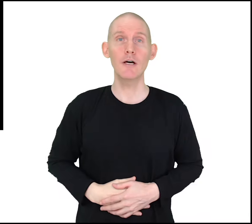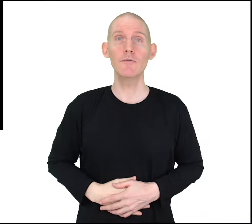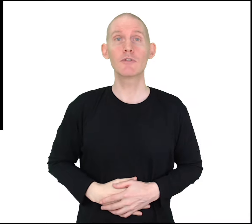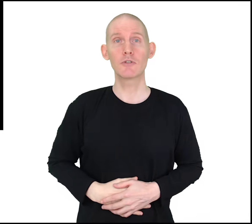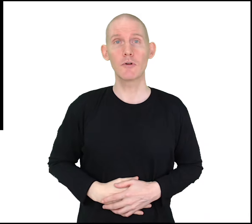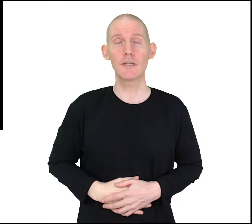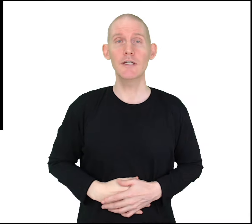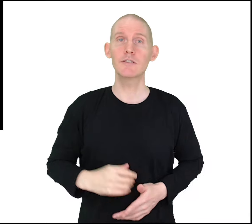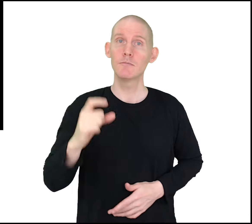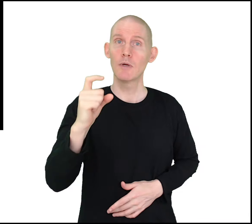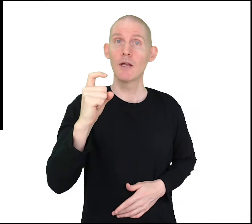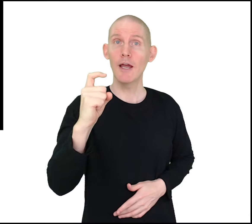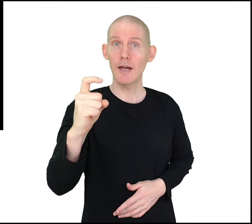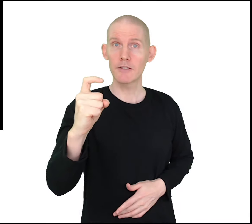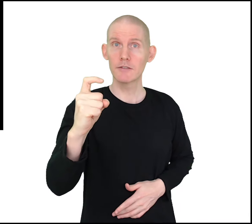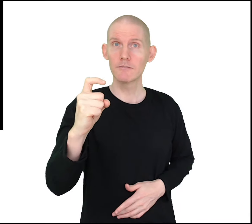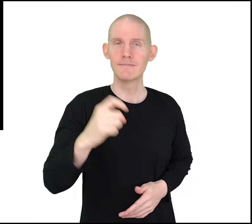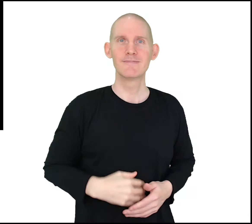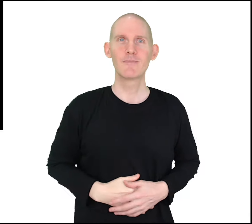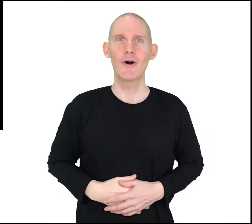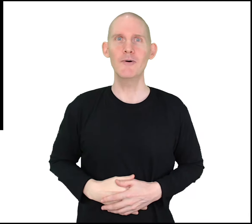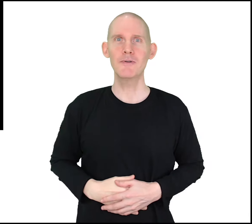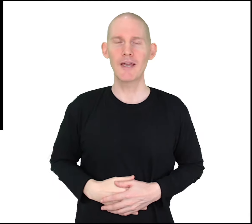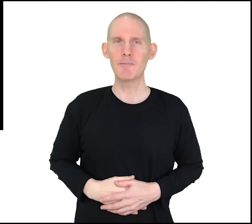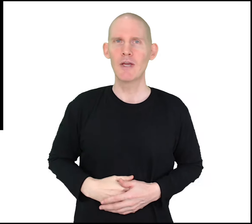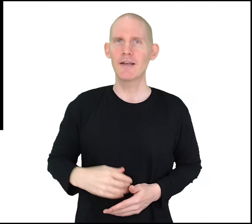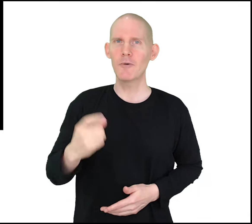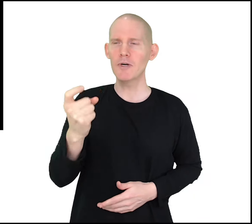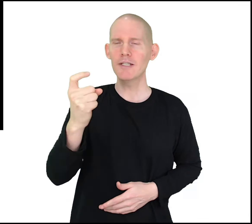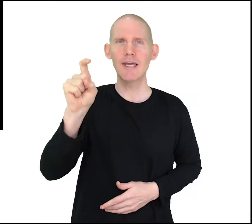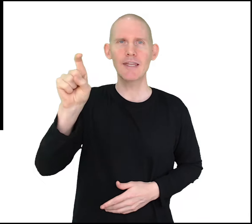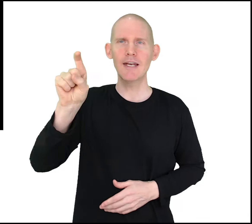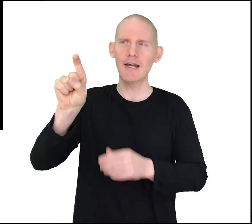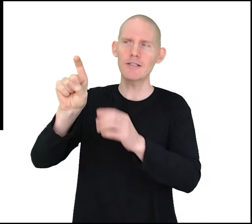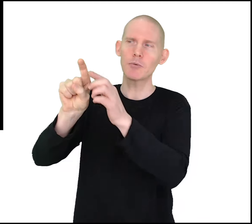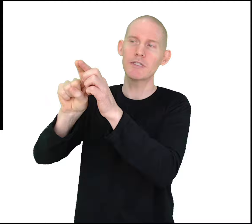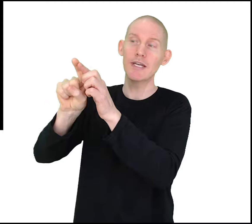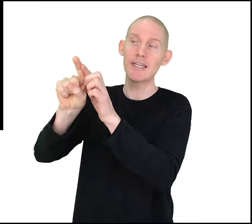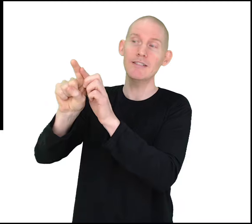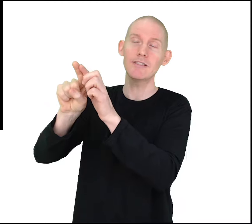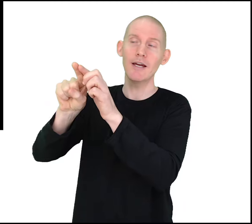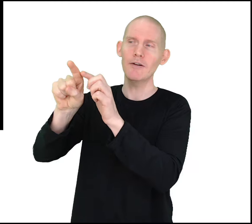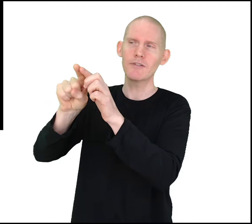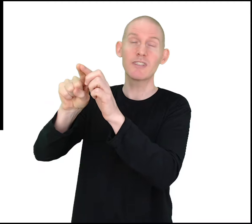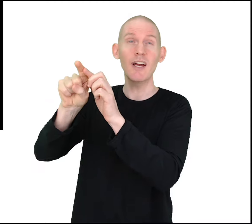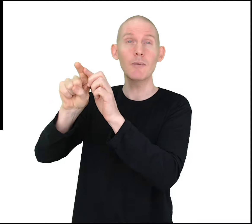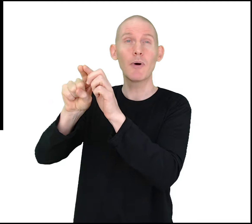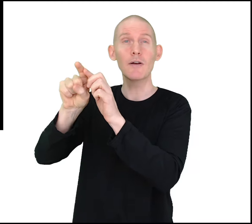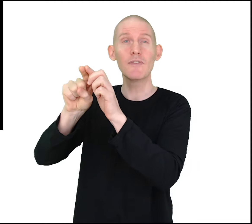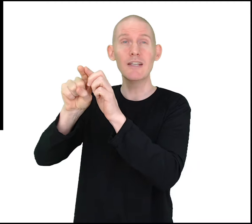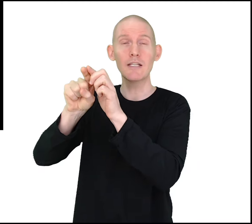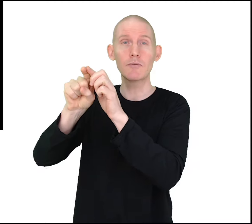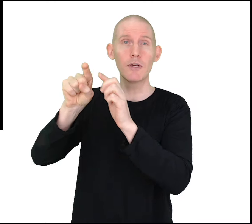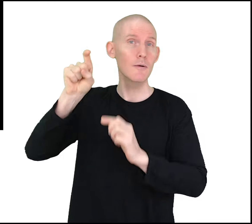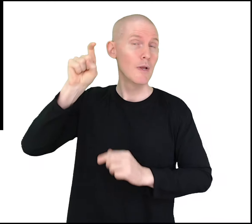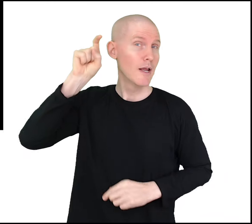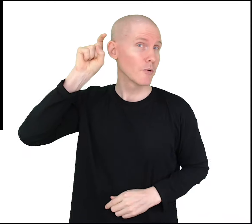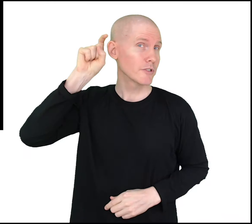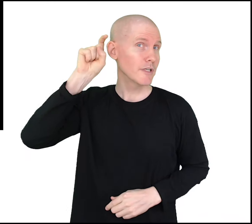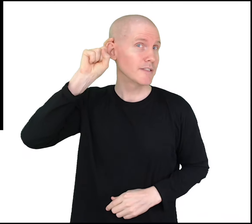just go like this, X. Okay, now we're going to take that X, we're going to take the inside or the side part of the index finger, we're just going to